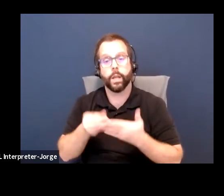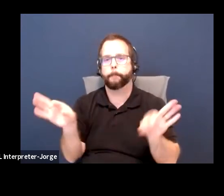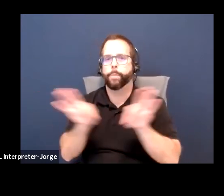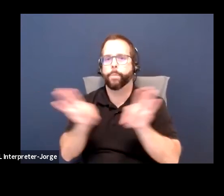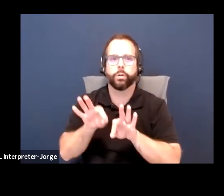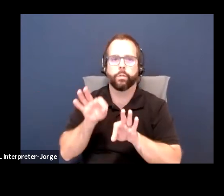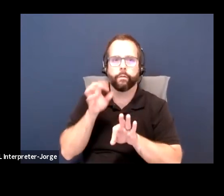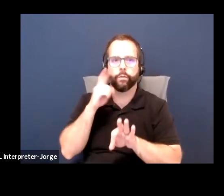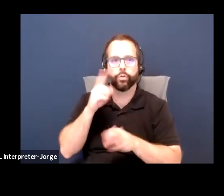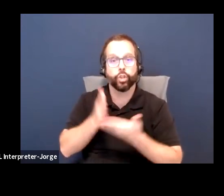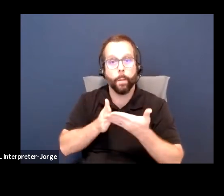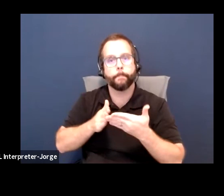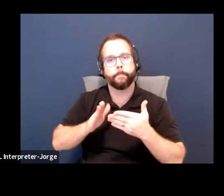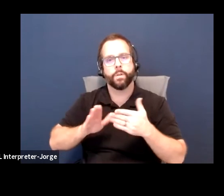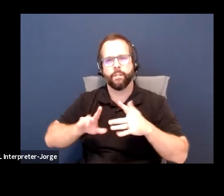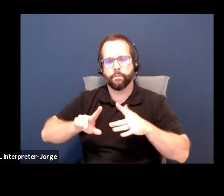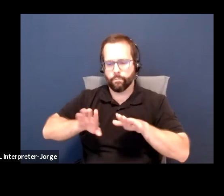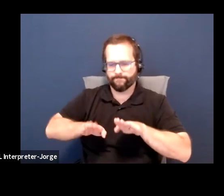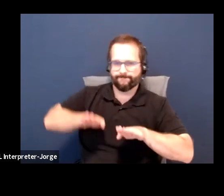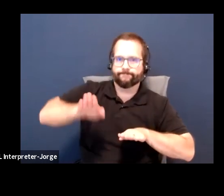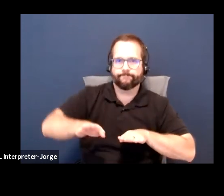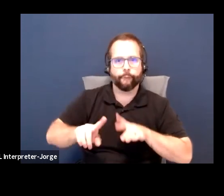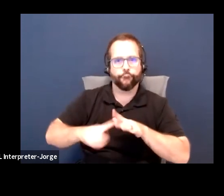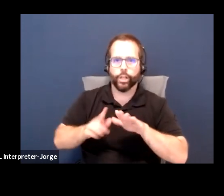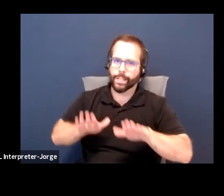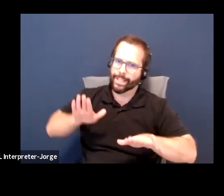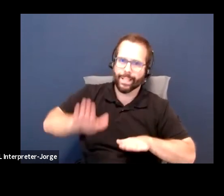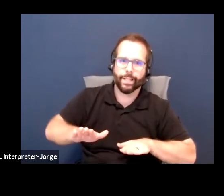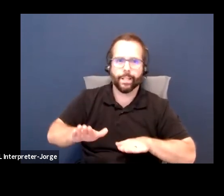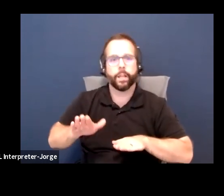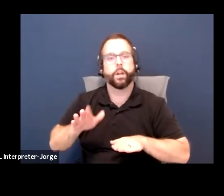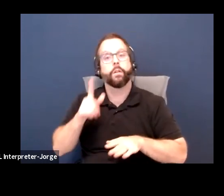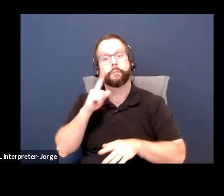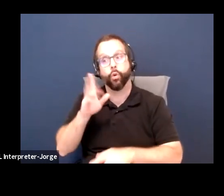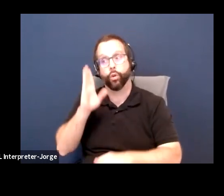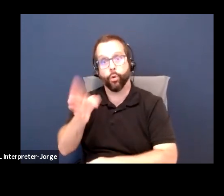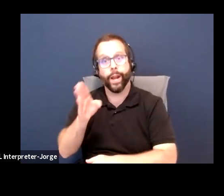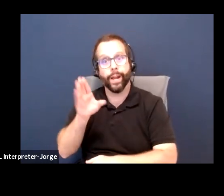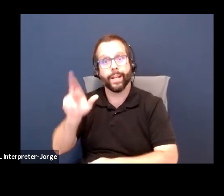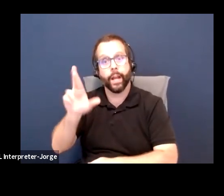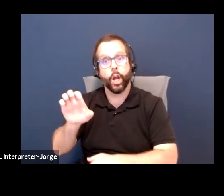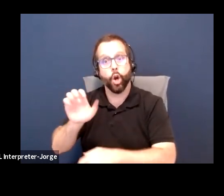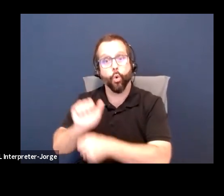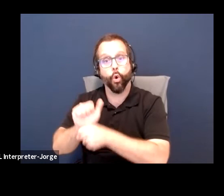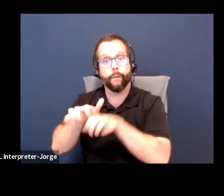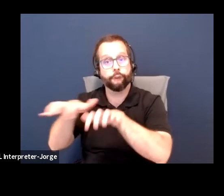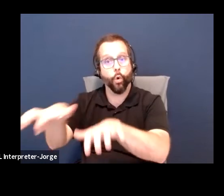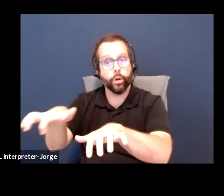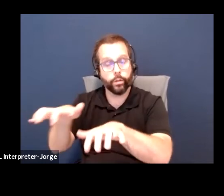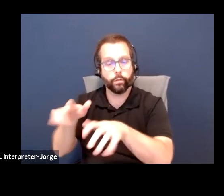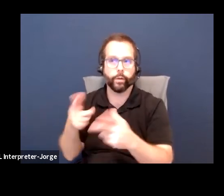some initial steps to support the direct care workforce and can be used for things like increasing pay